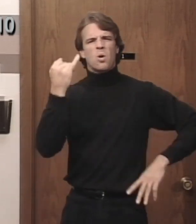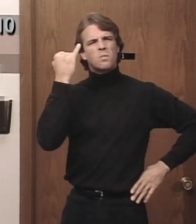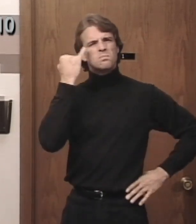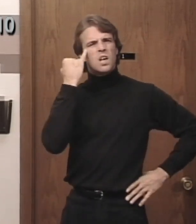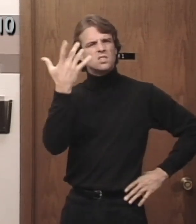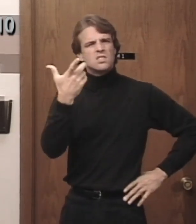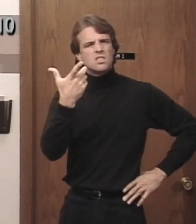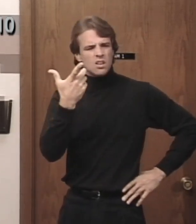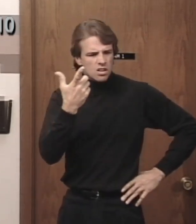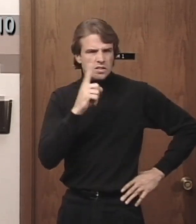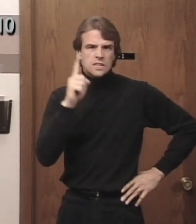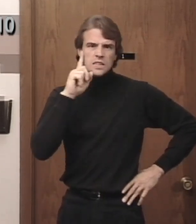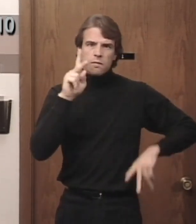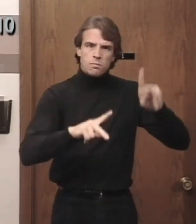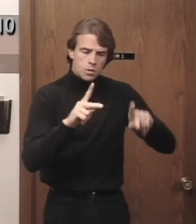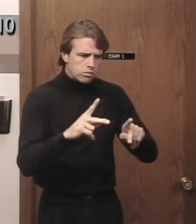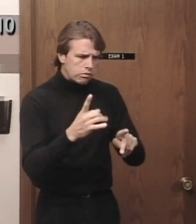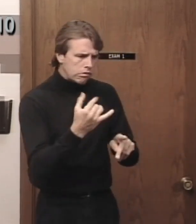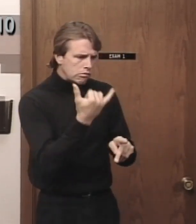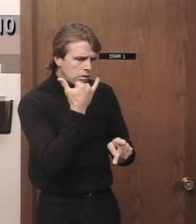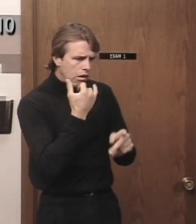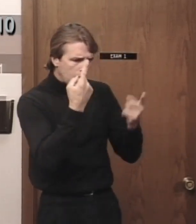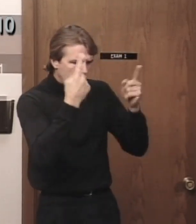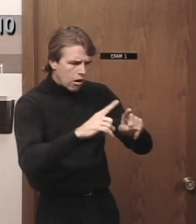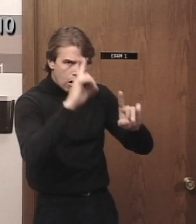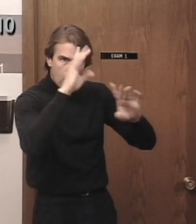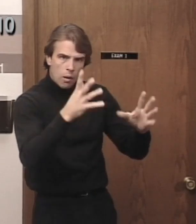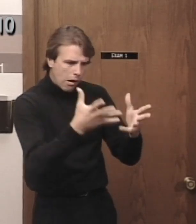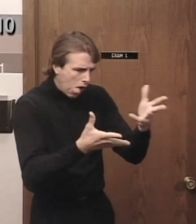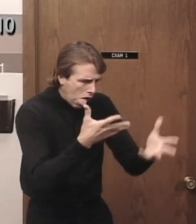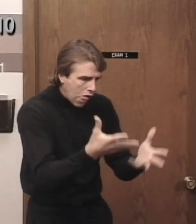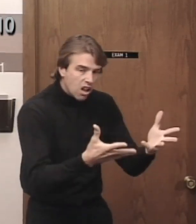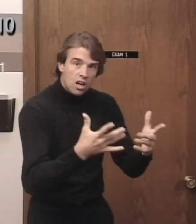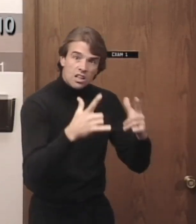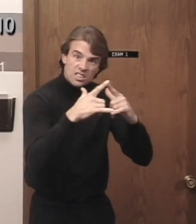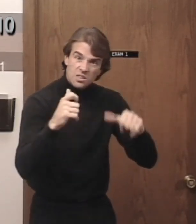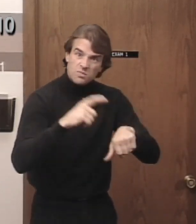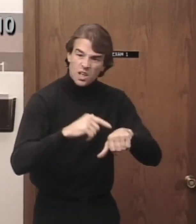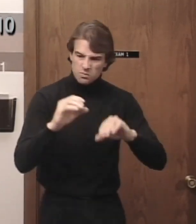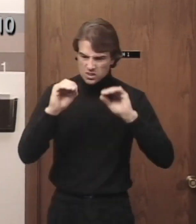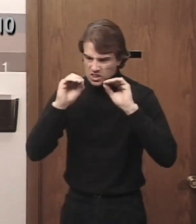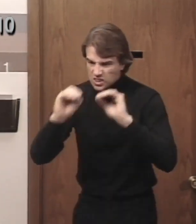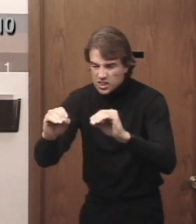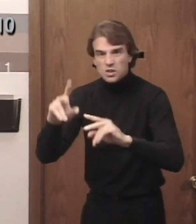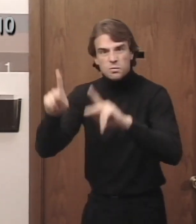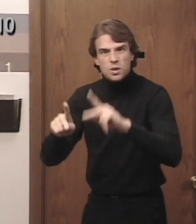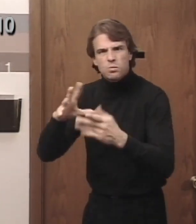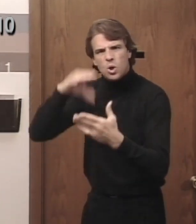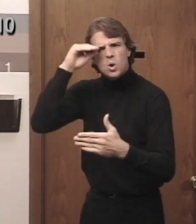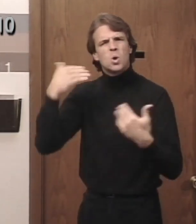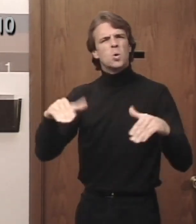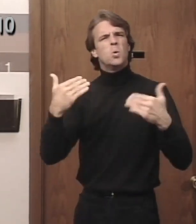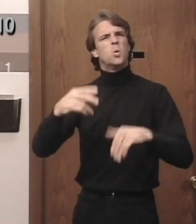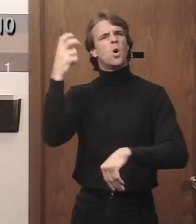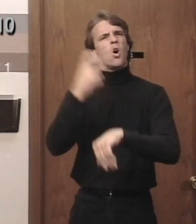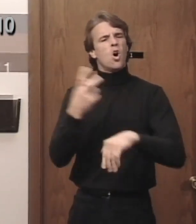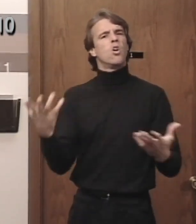those rights. It is very difficult for an injured deaf person to act as an advocate for themselves in a time of